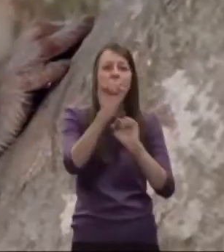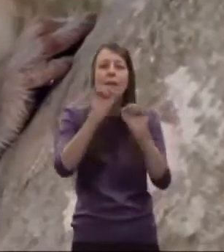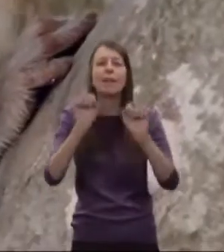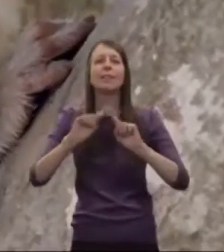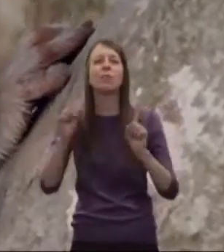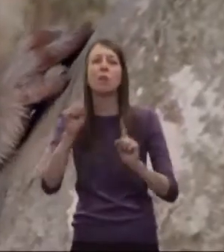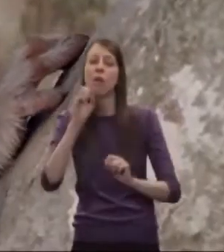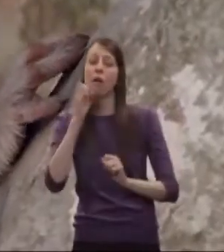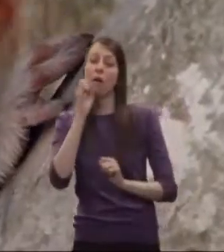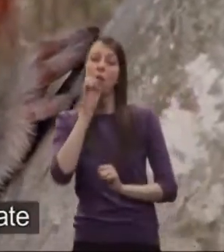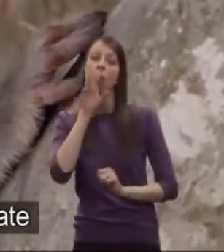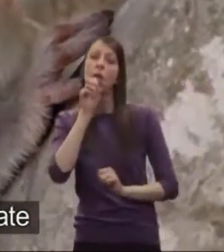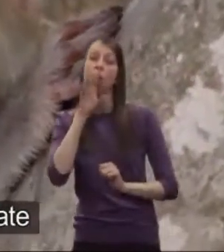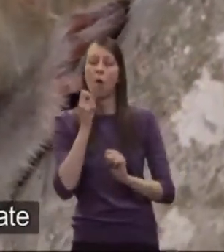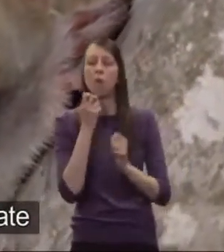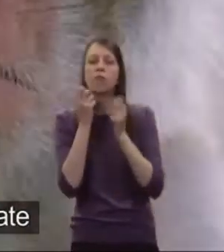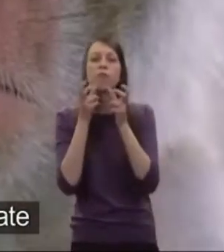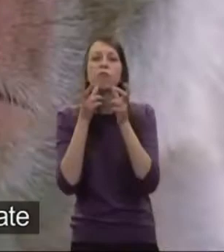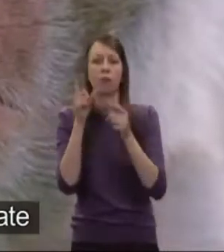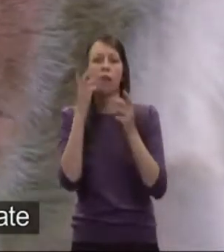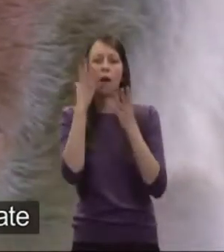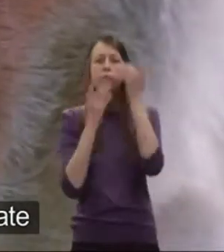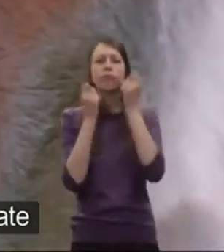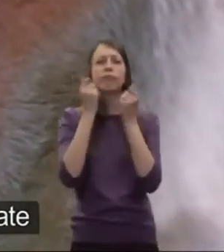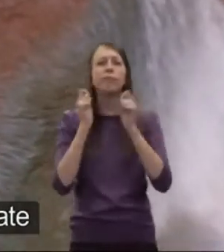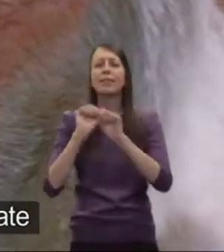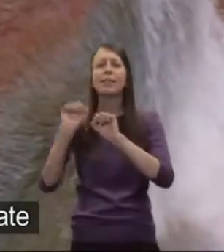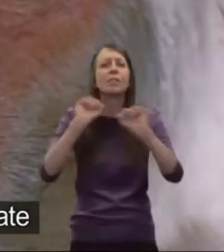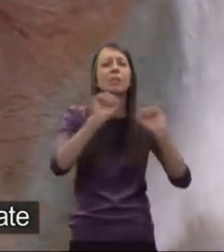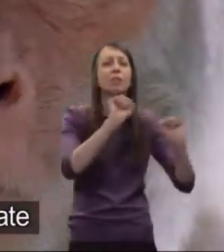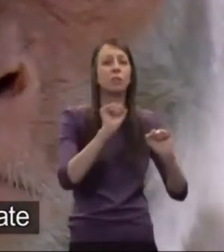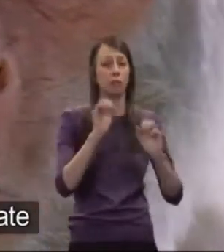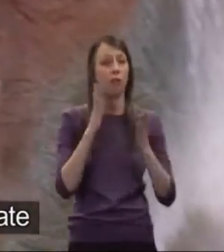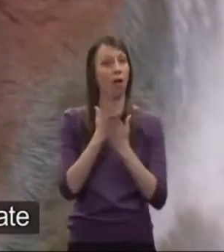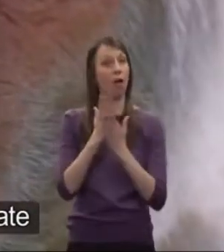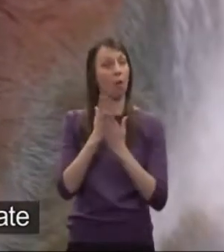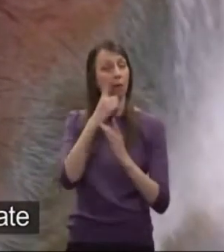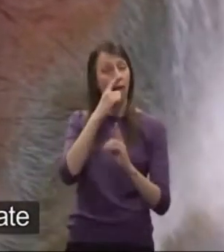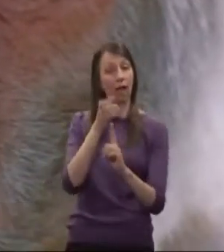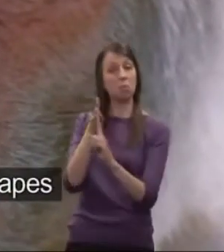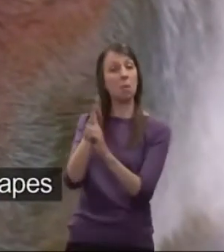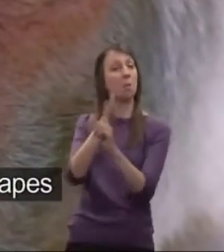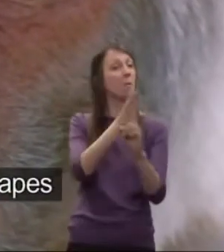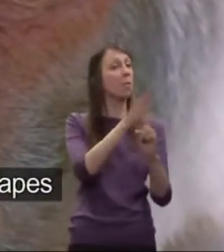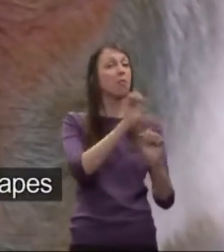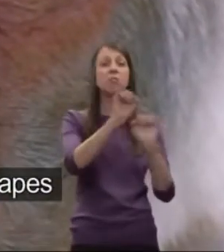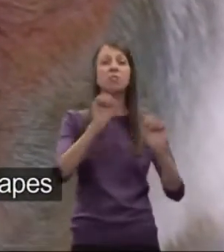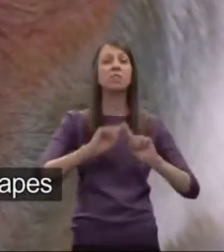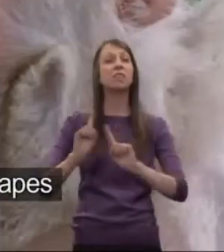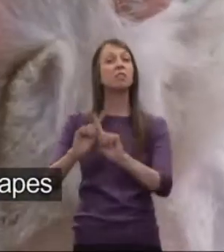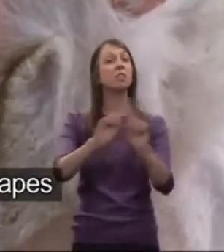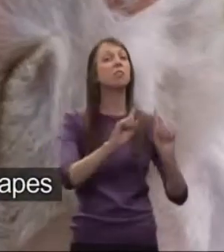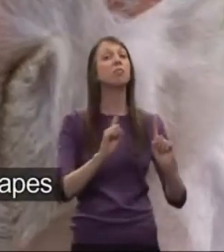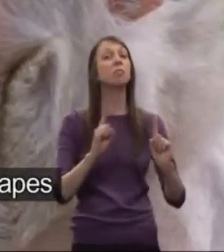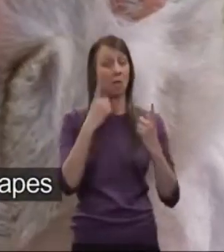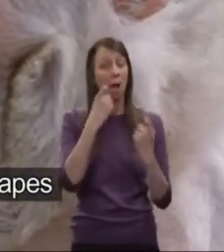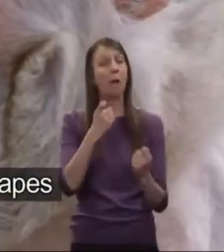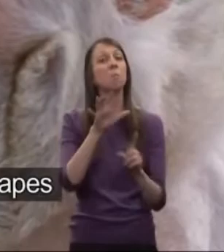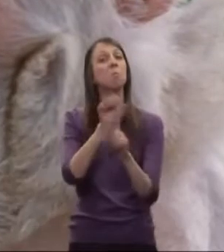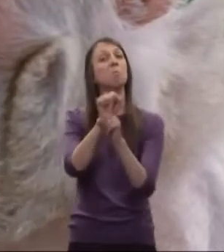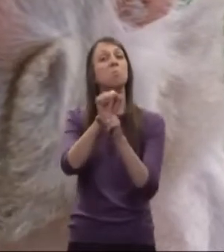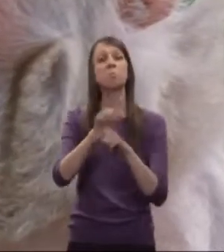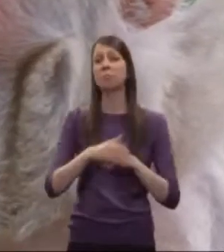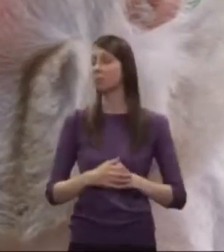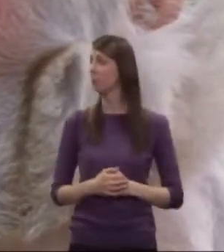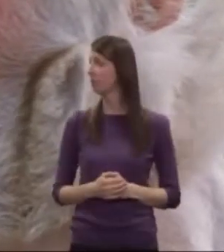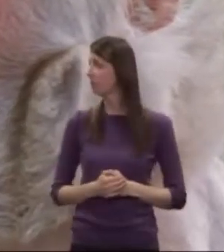different types of face shape. And it's been found that they can discriminate between those face shapes that tend to go